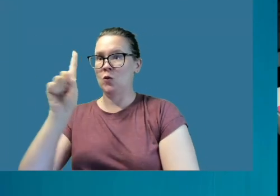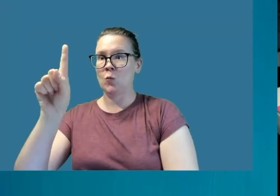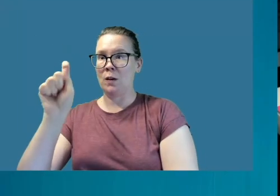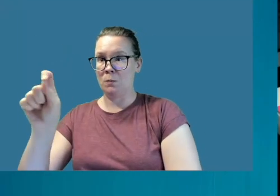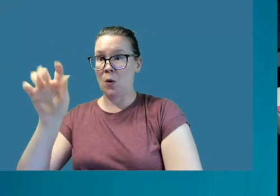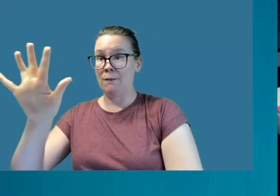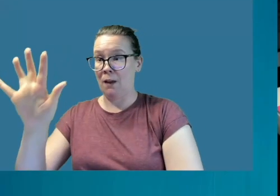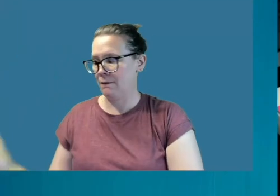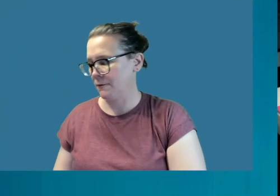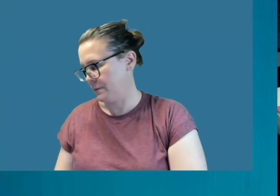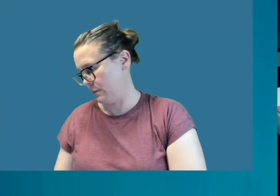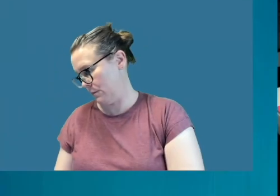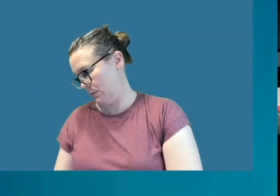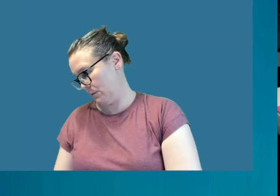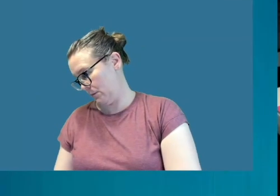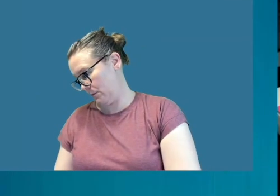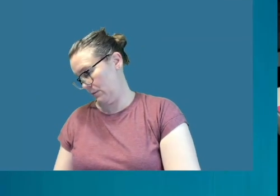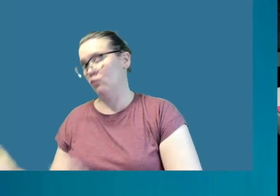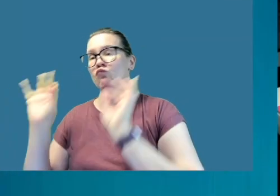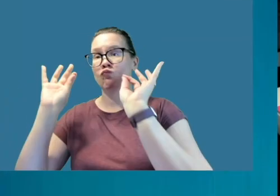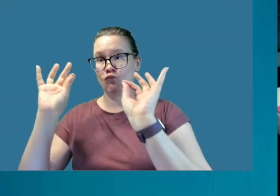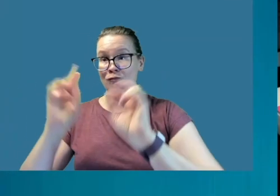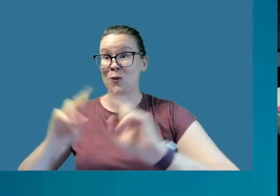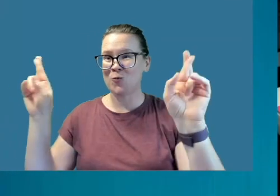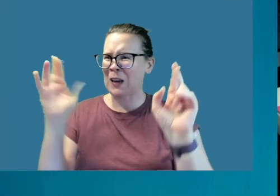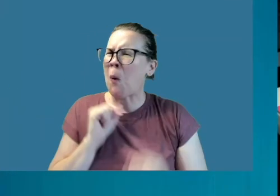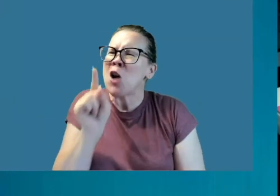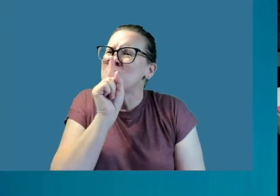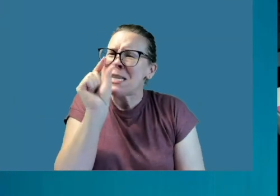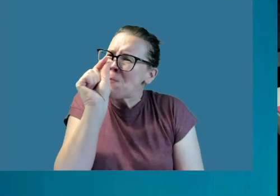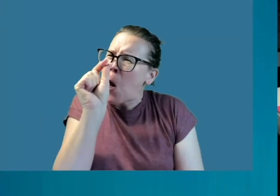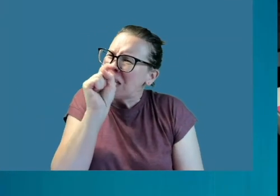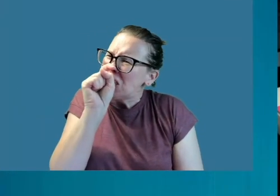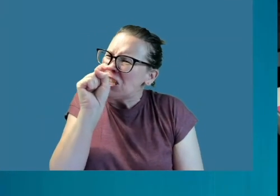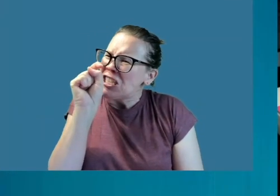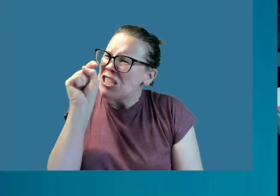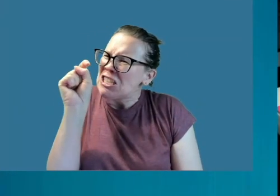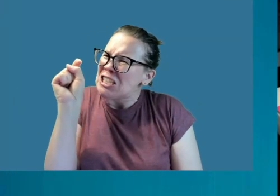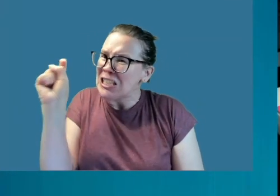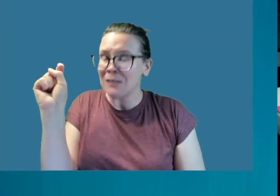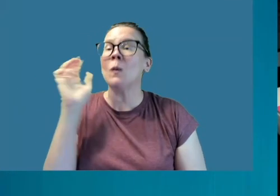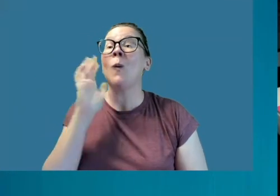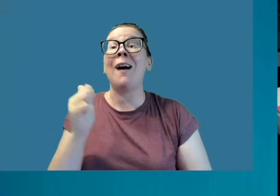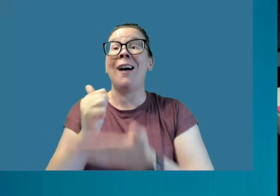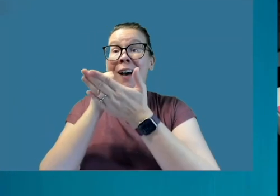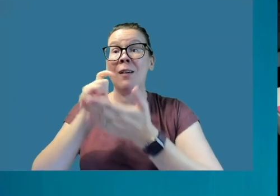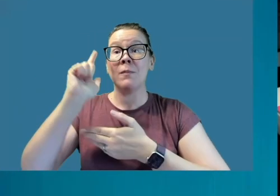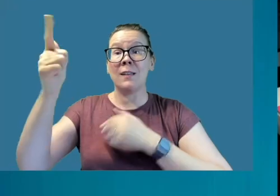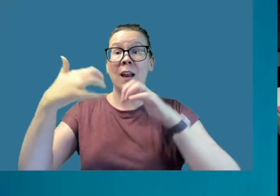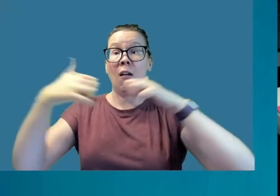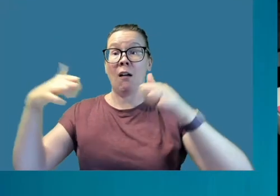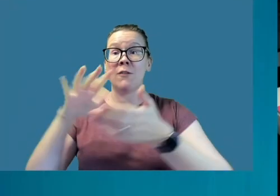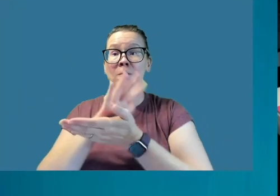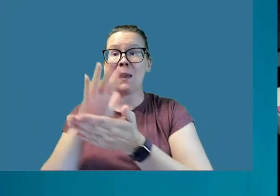to change my stitch size to 1.5, which is a really tiny stitch, but using that smaller stitch is going to help